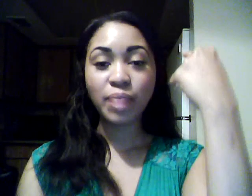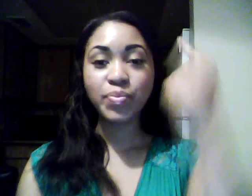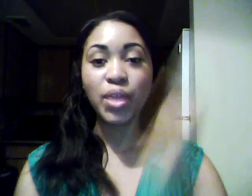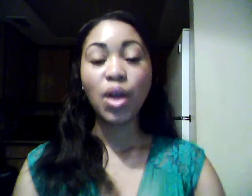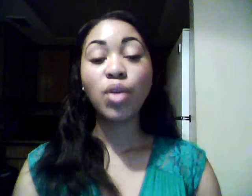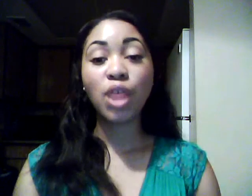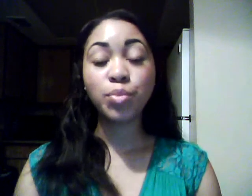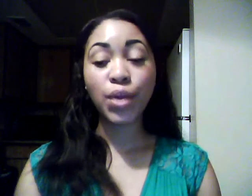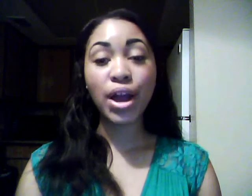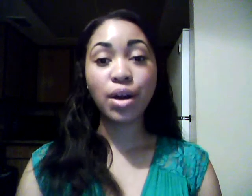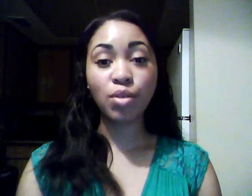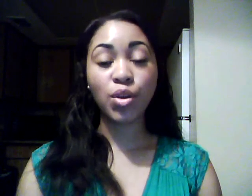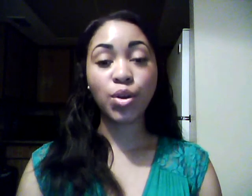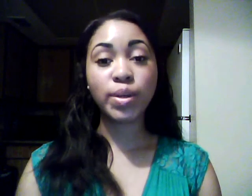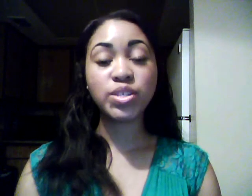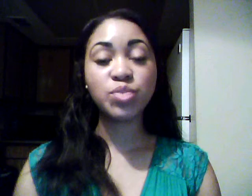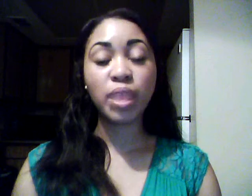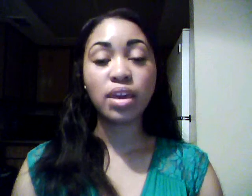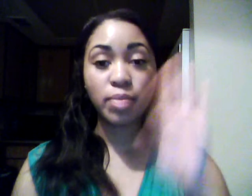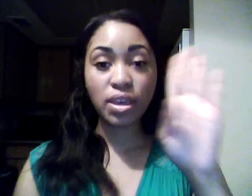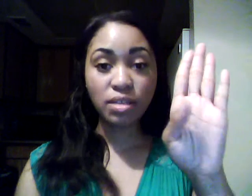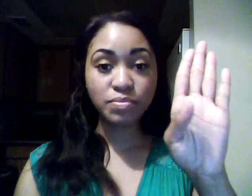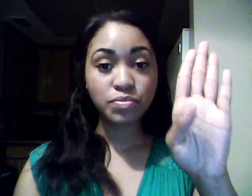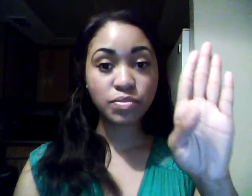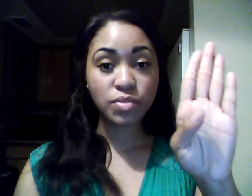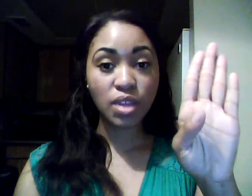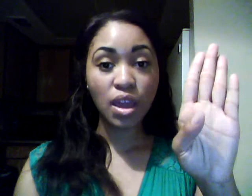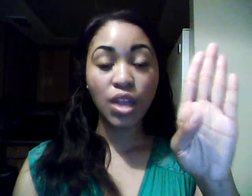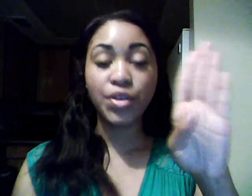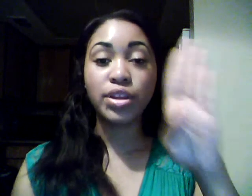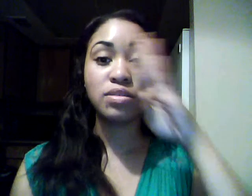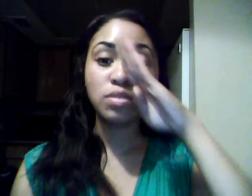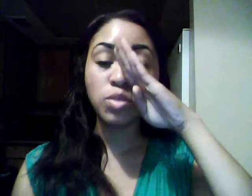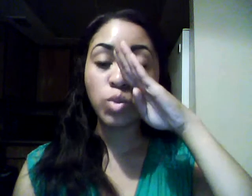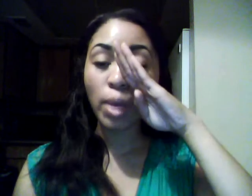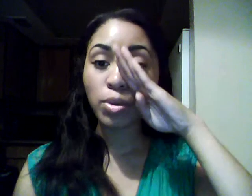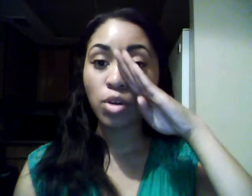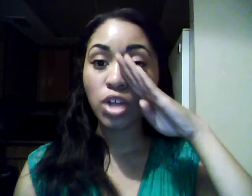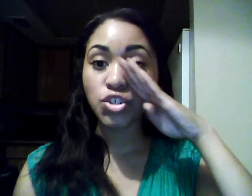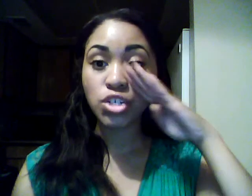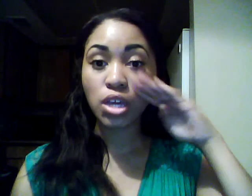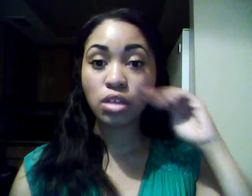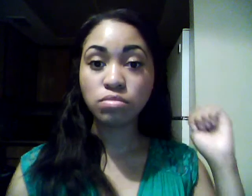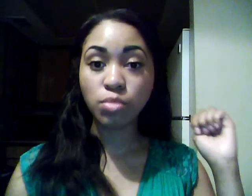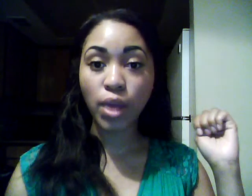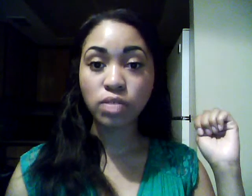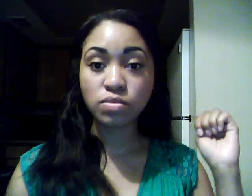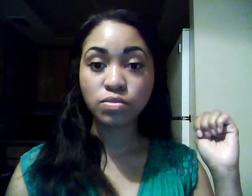Okay. Now for brown, you're going to make a B. And you're going to swipe it across your cheek. Brown.